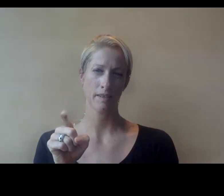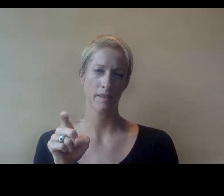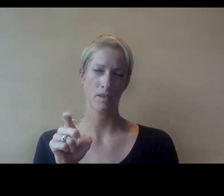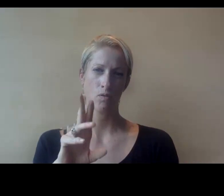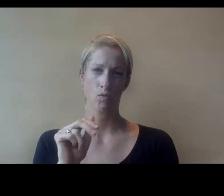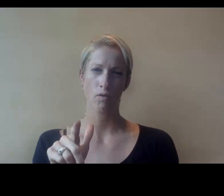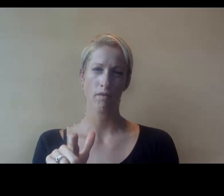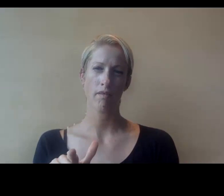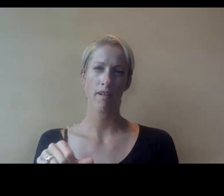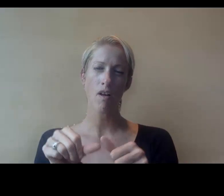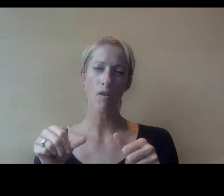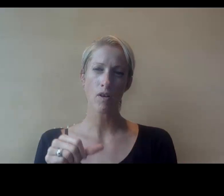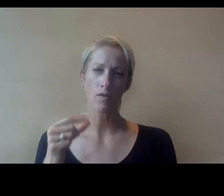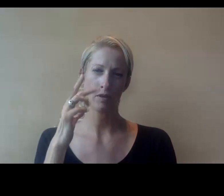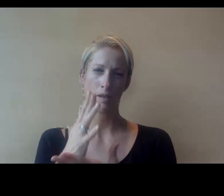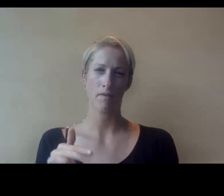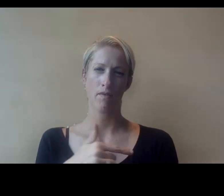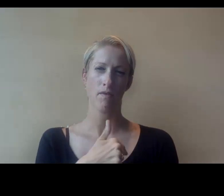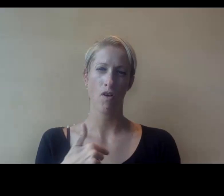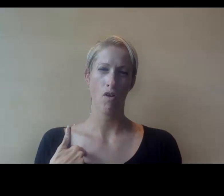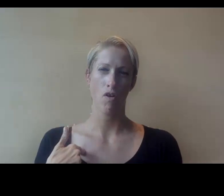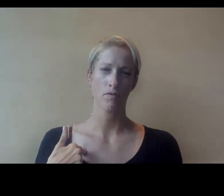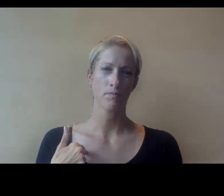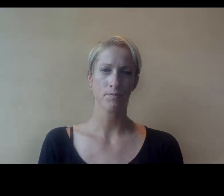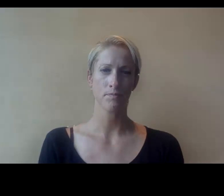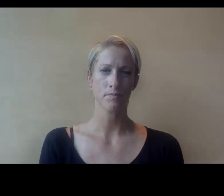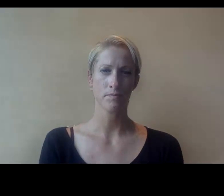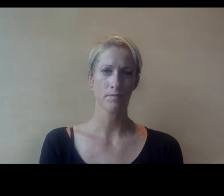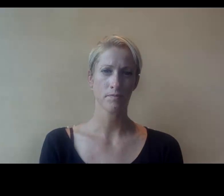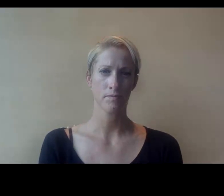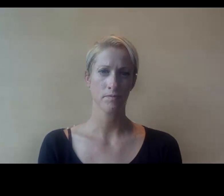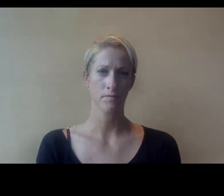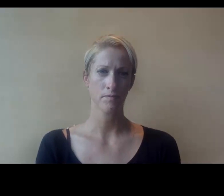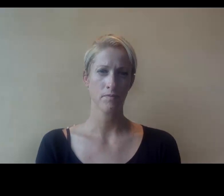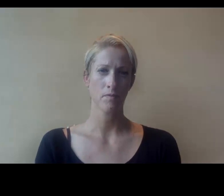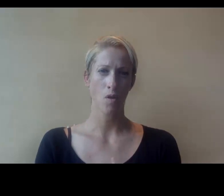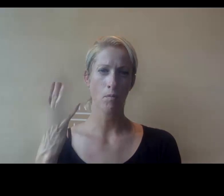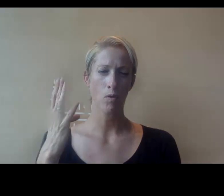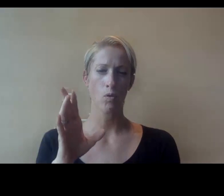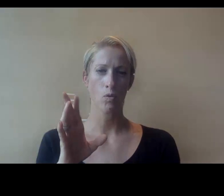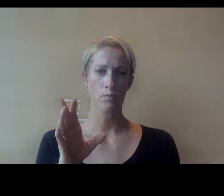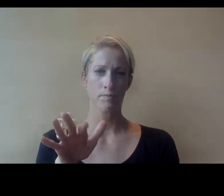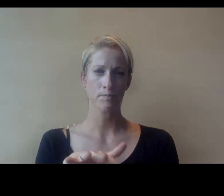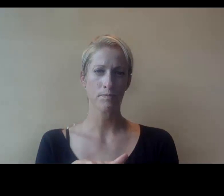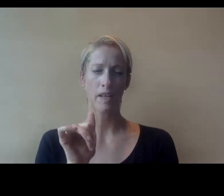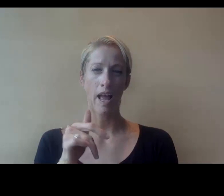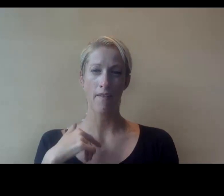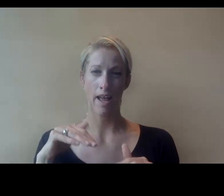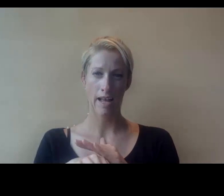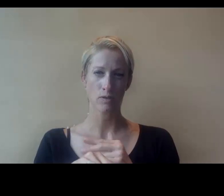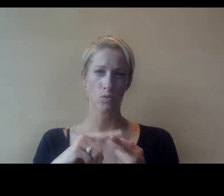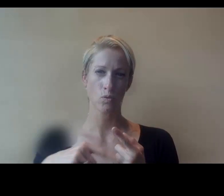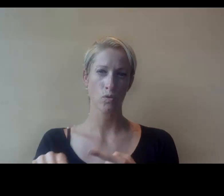areas through some of our train the trainer and teacher boot camps that we have available. So being able to access those